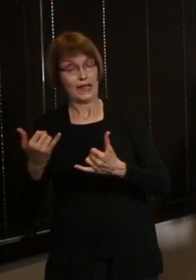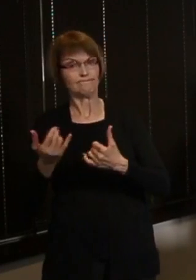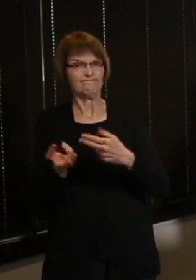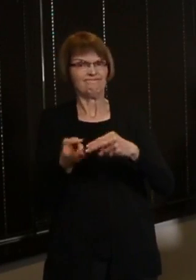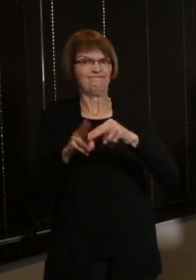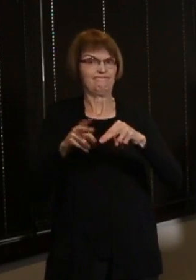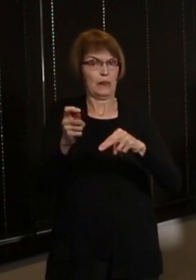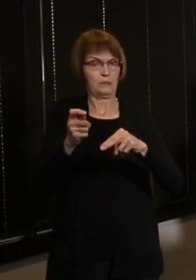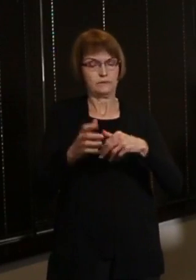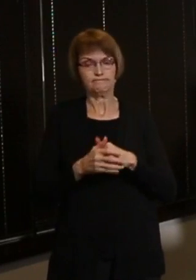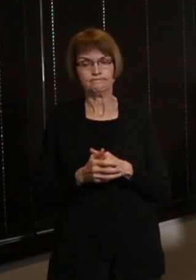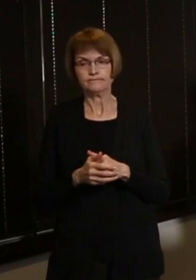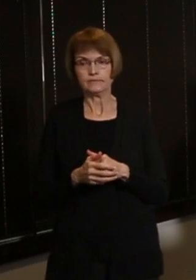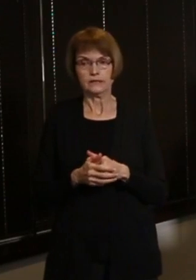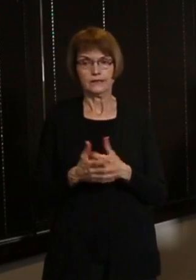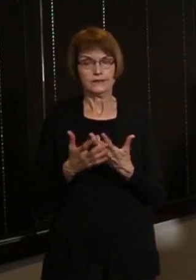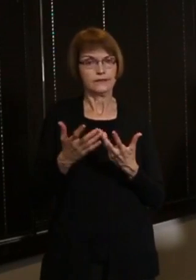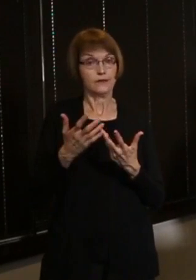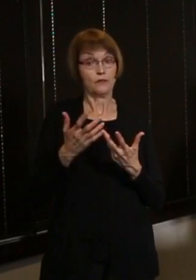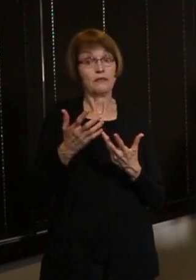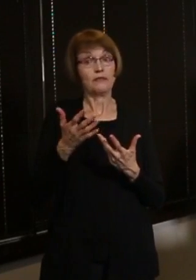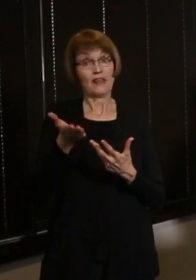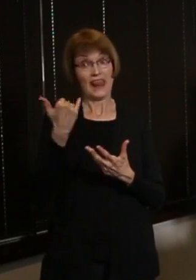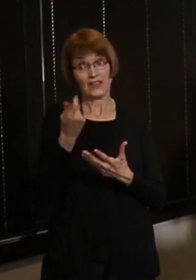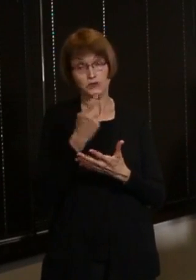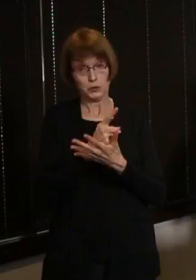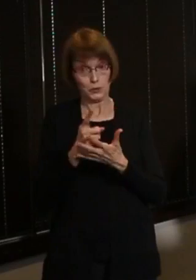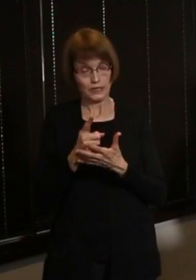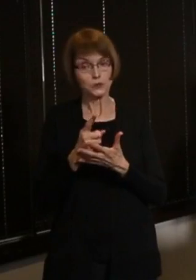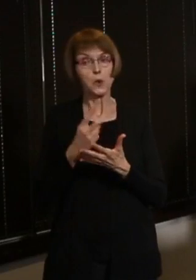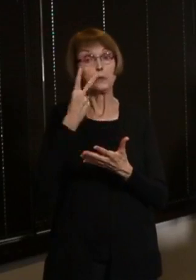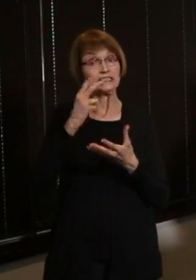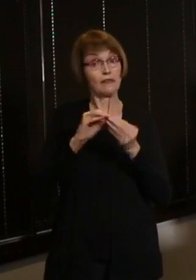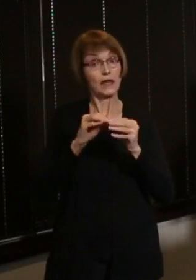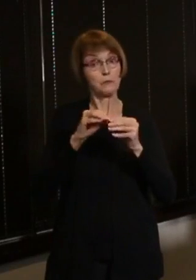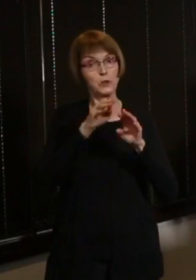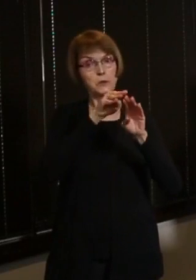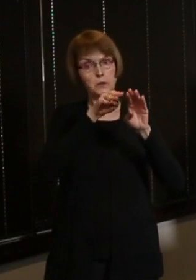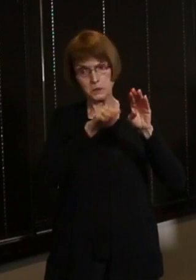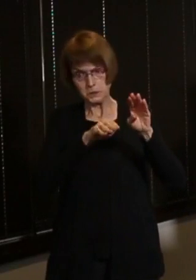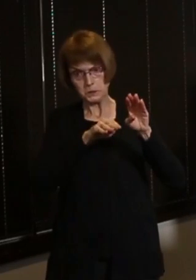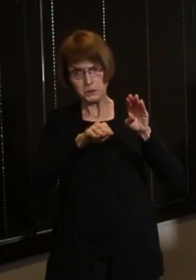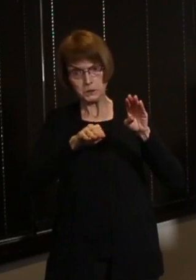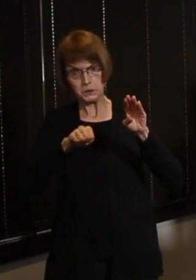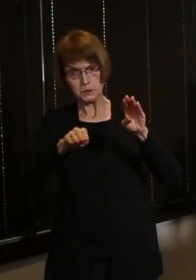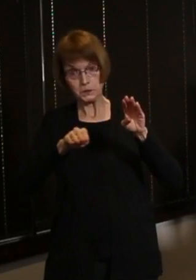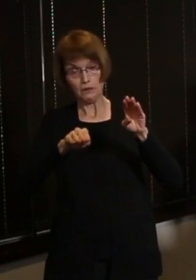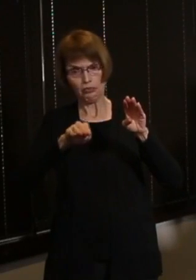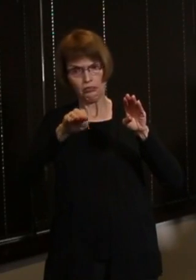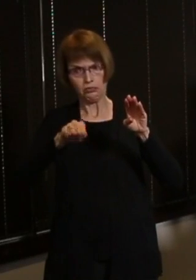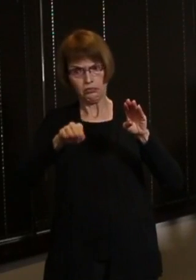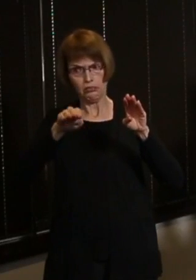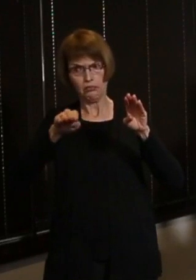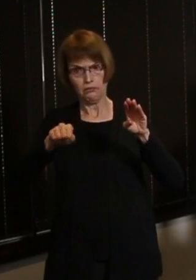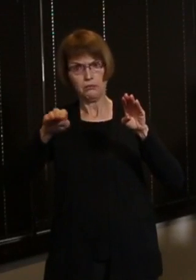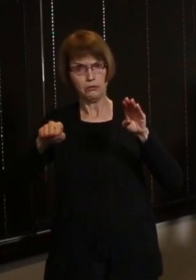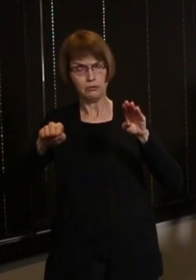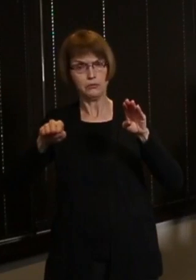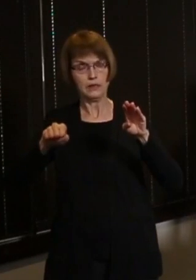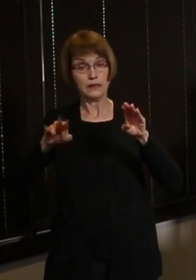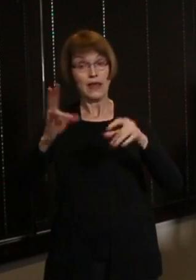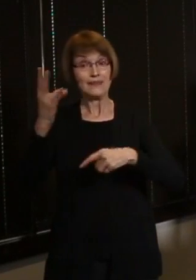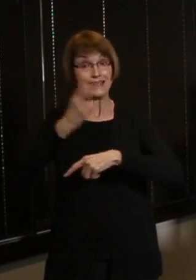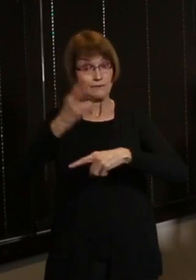as we've said over the last couple of weeks, we've seen this plateau in the number where we've been sort of jogging up and down. That